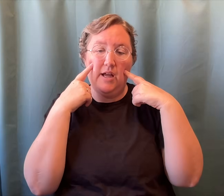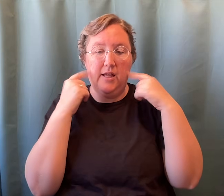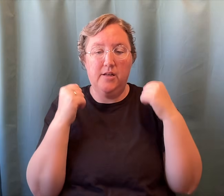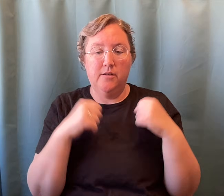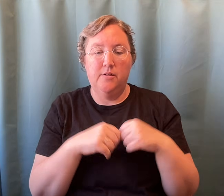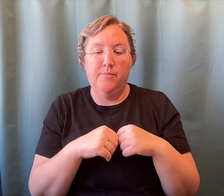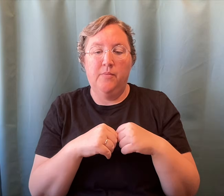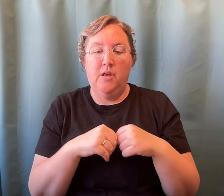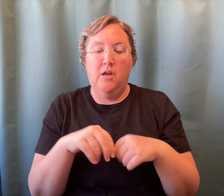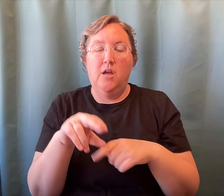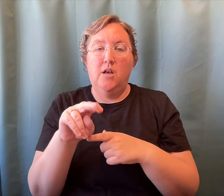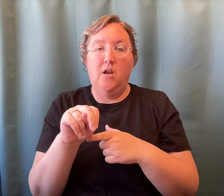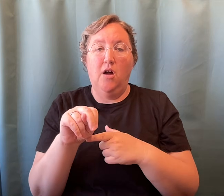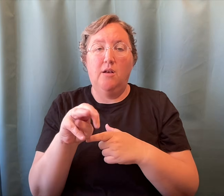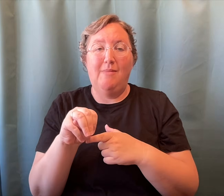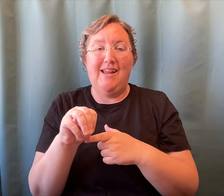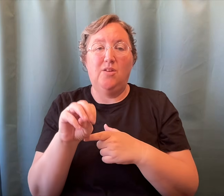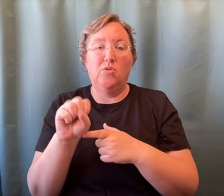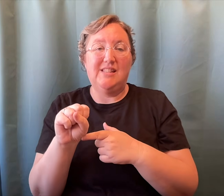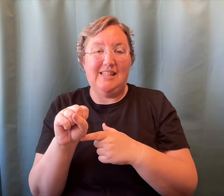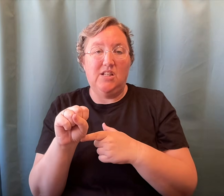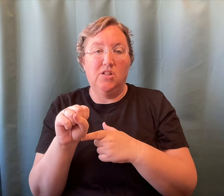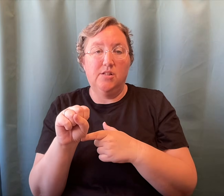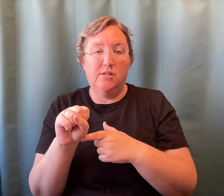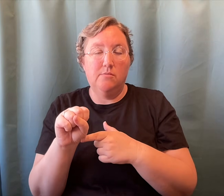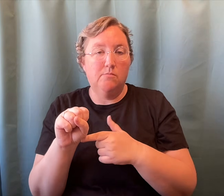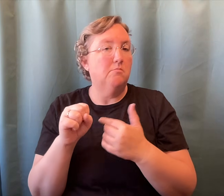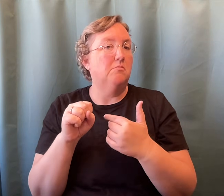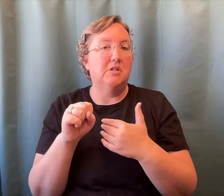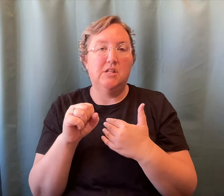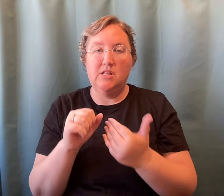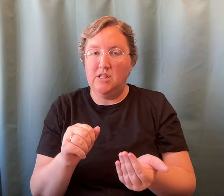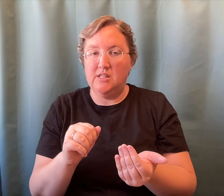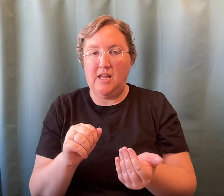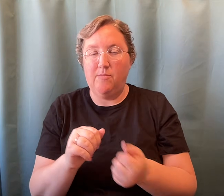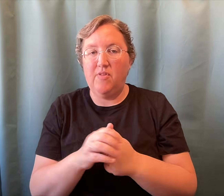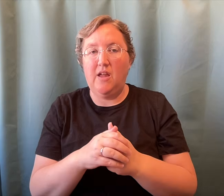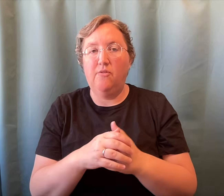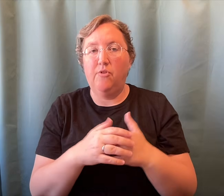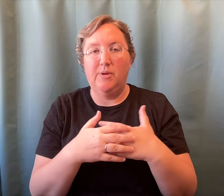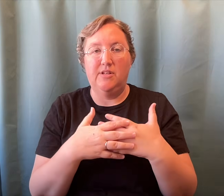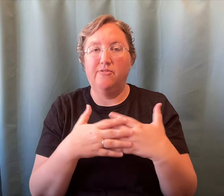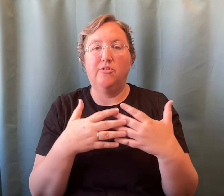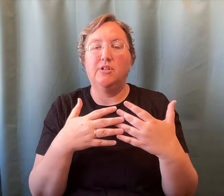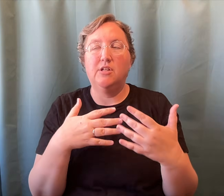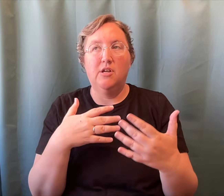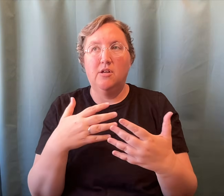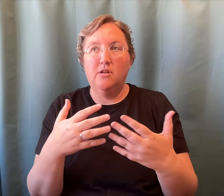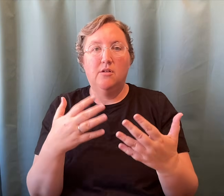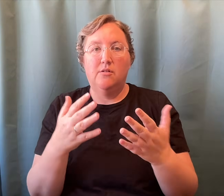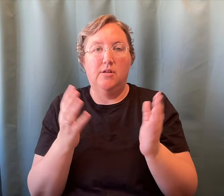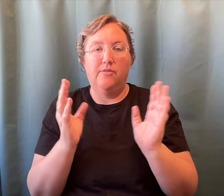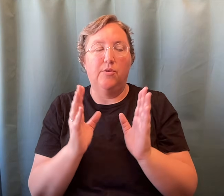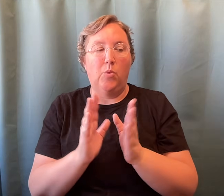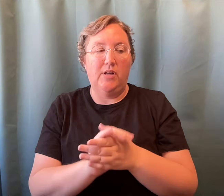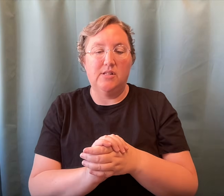head. Non-manual signals, the same thing from a different way to say